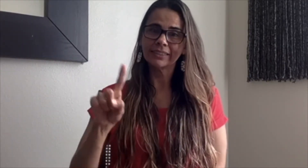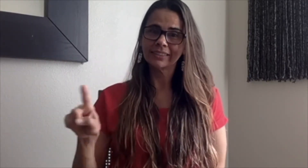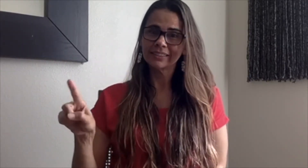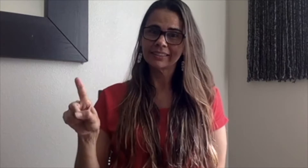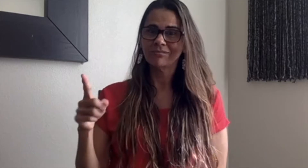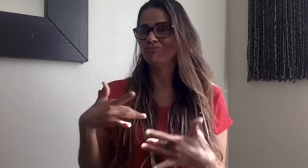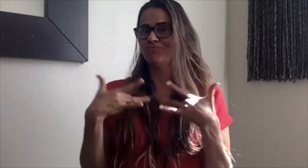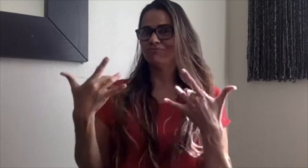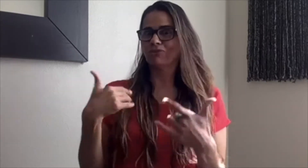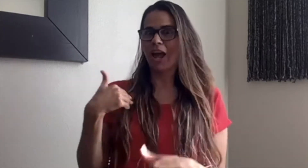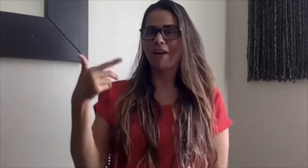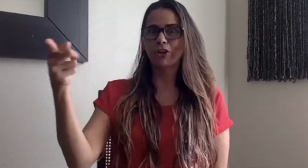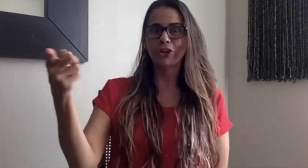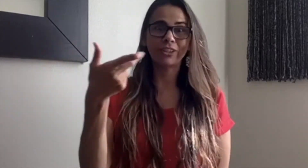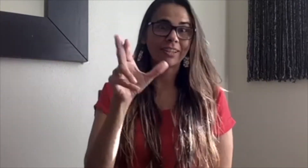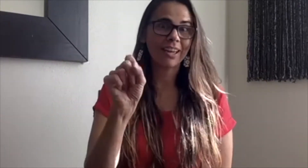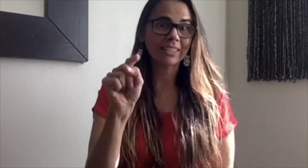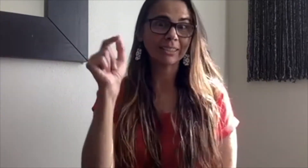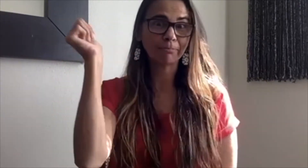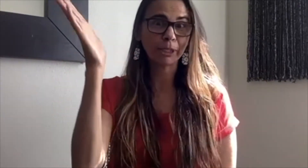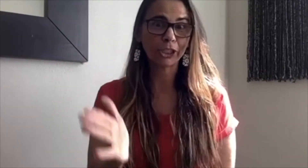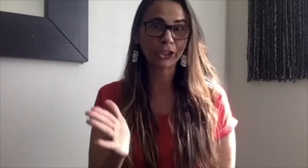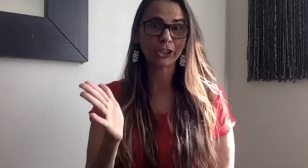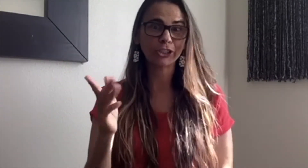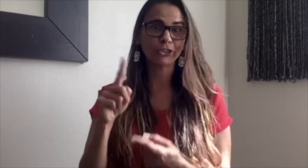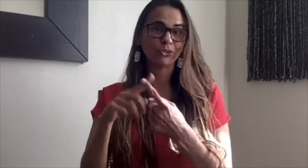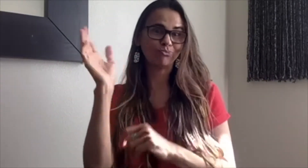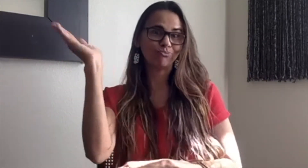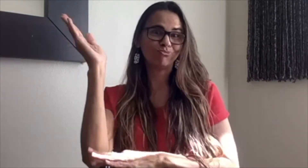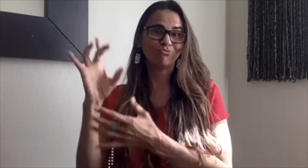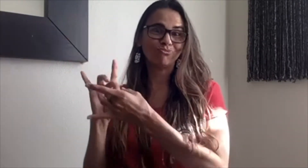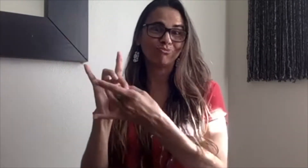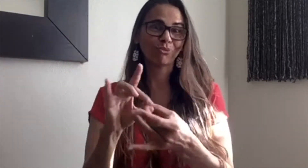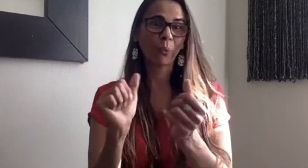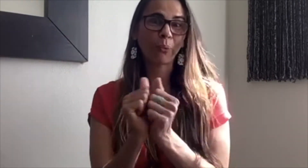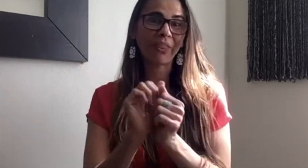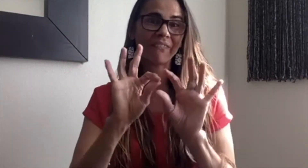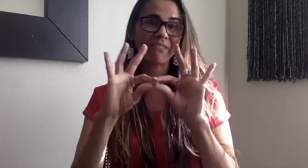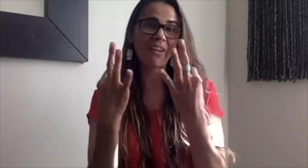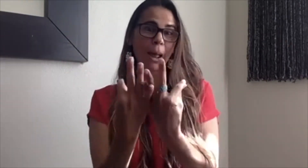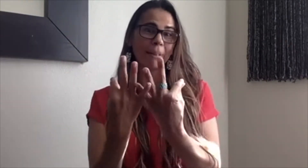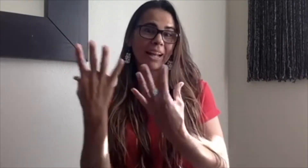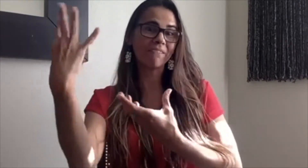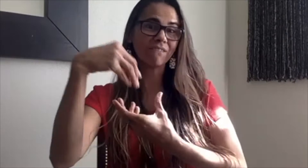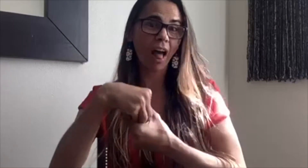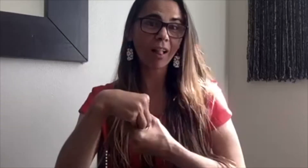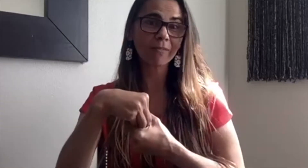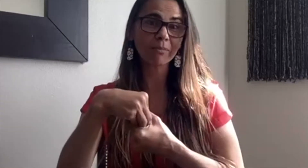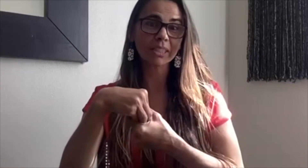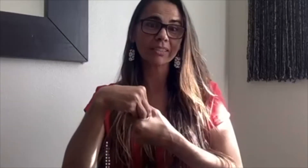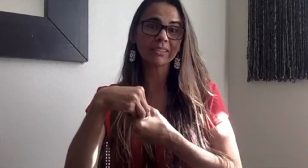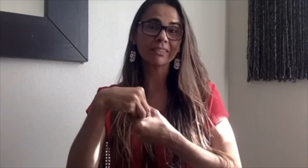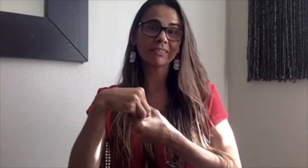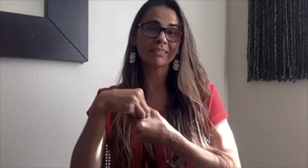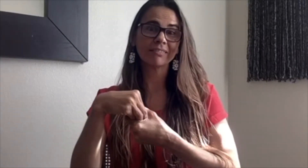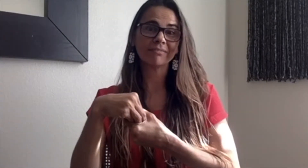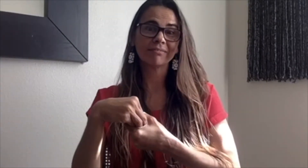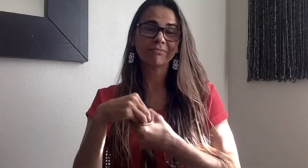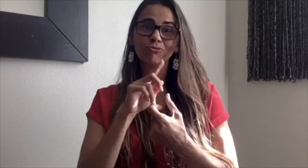Garcia-Fernandez. So I'm thrilled to have her as our guest speaker this month to present in regards to family engagement